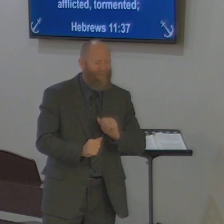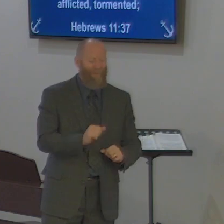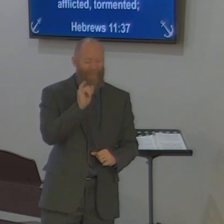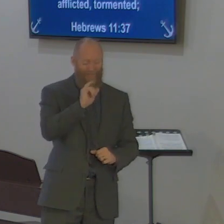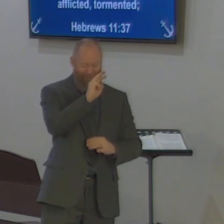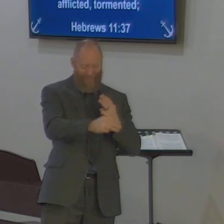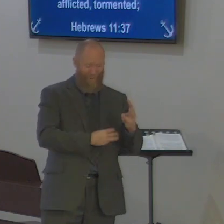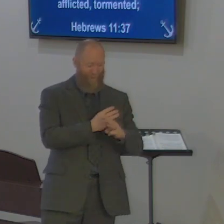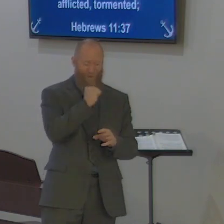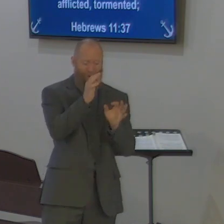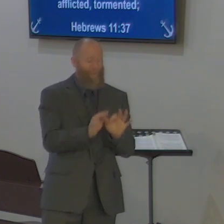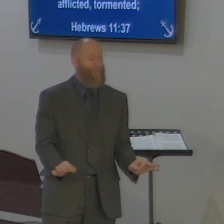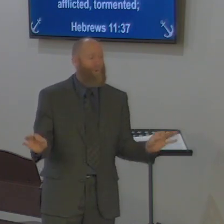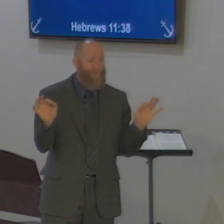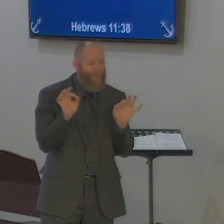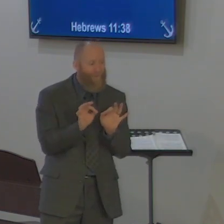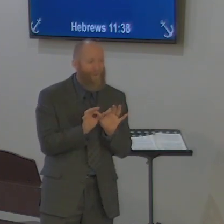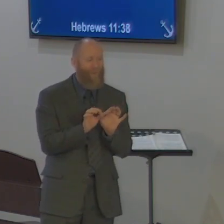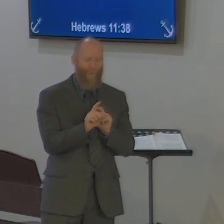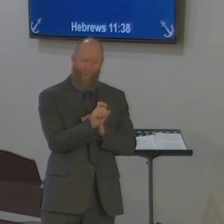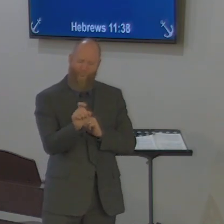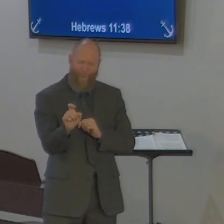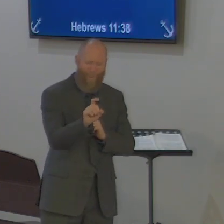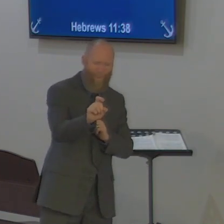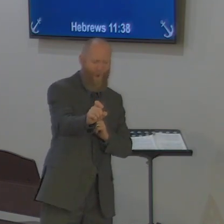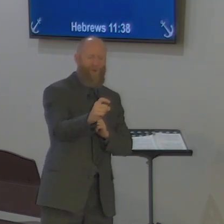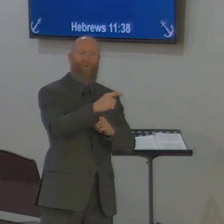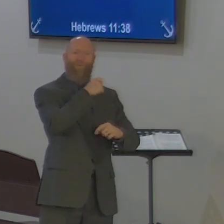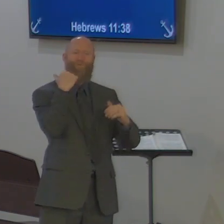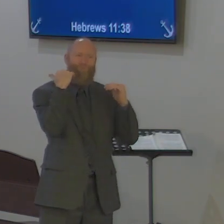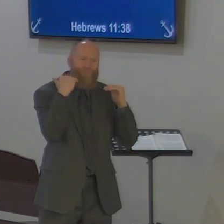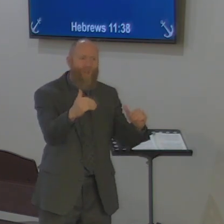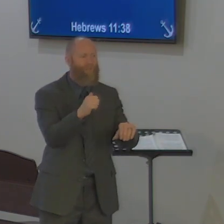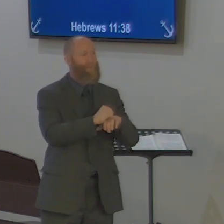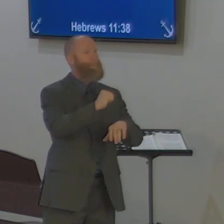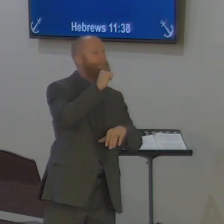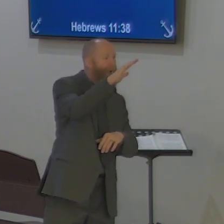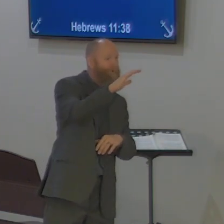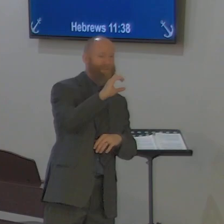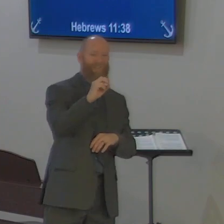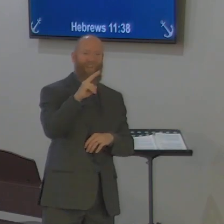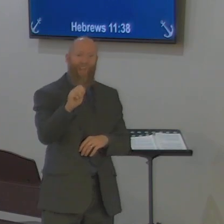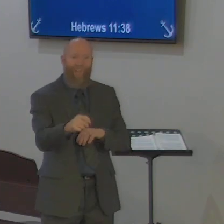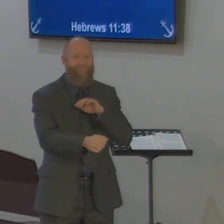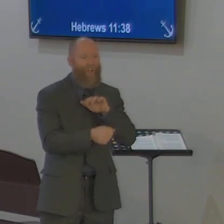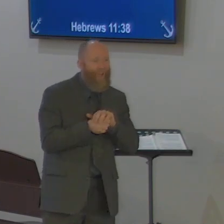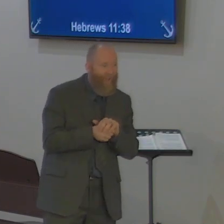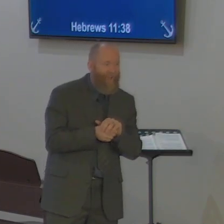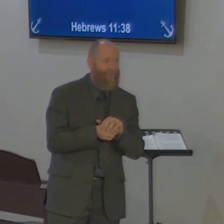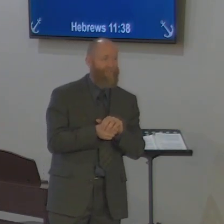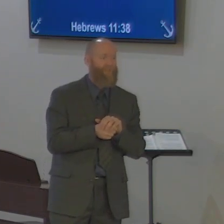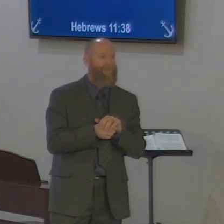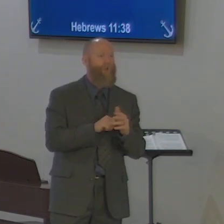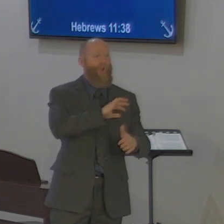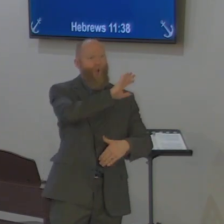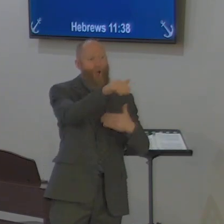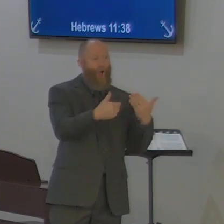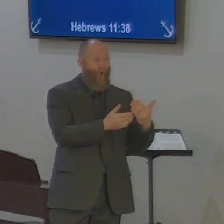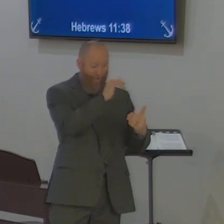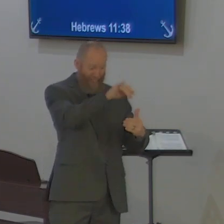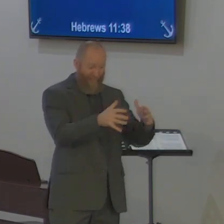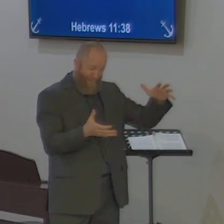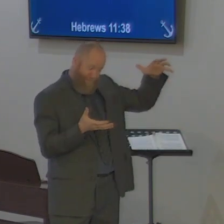not worthy. They wandered in deserts and in mountains and in dens and caves of the earth. And all these,